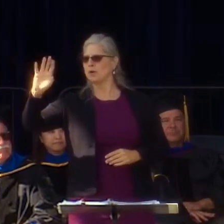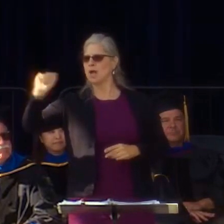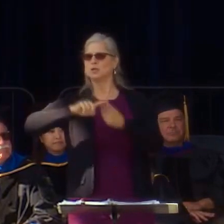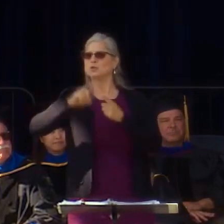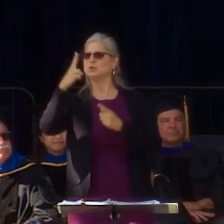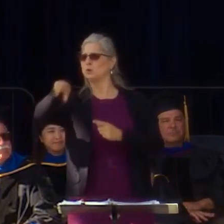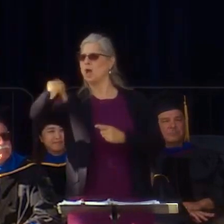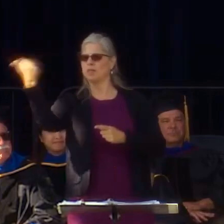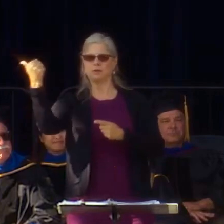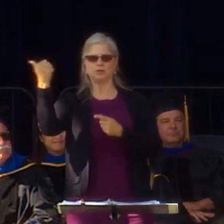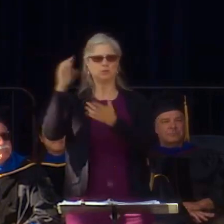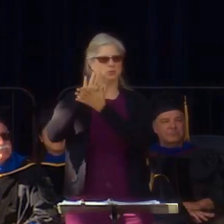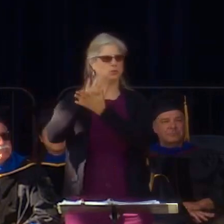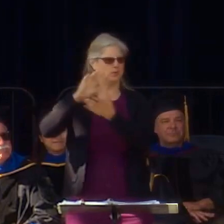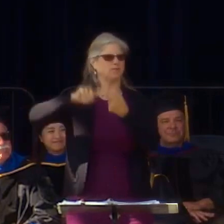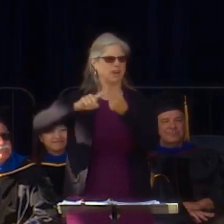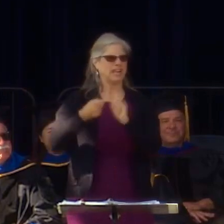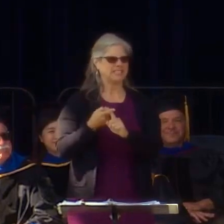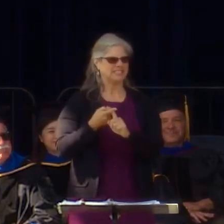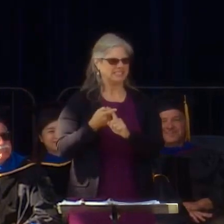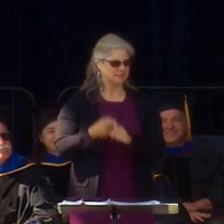two other Gaucho friends.